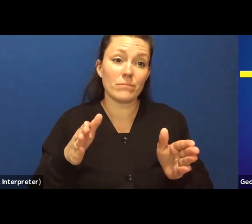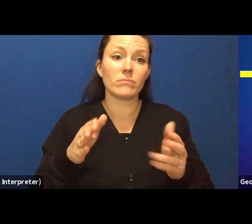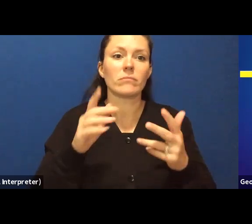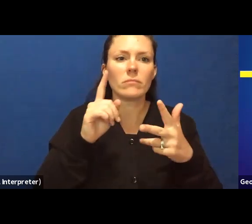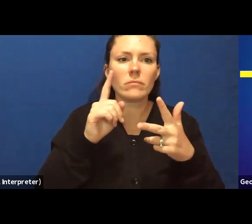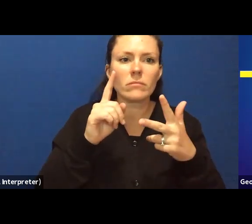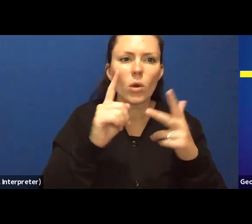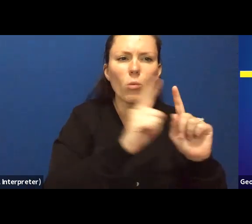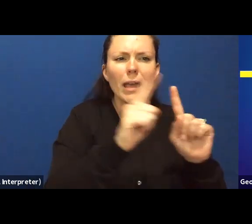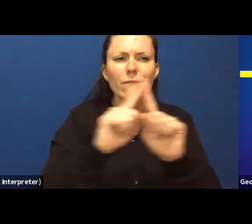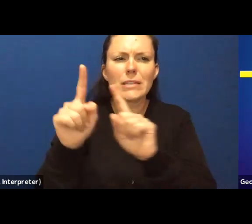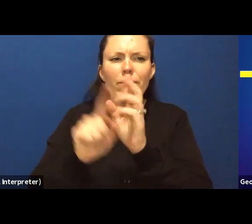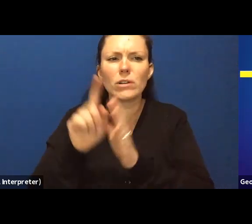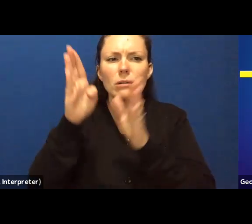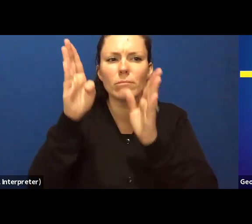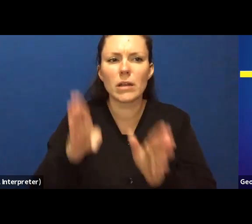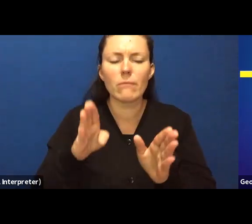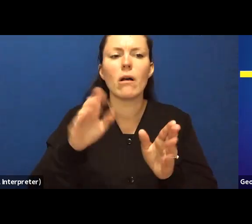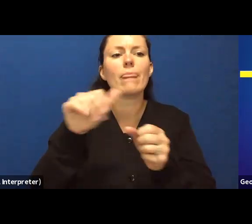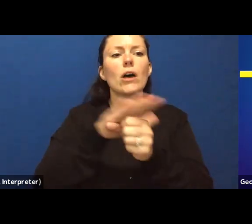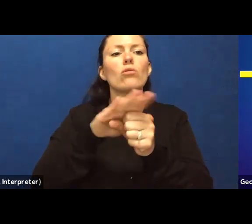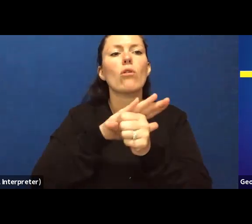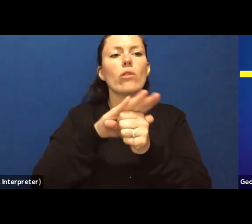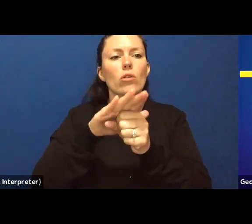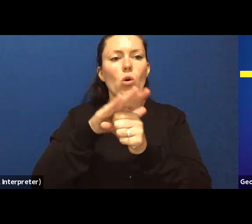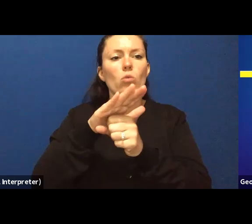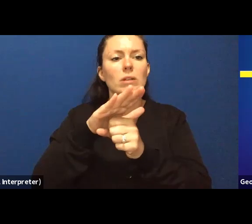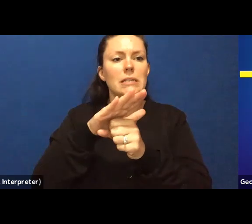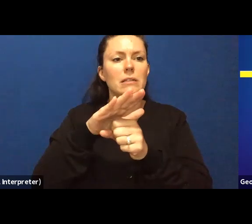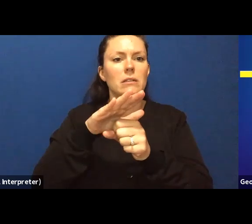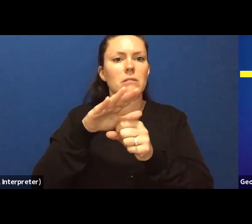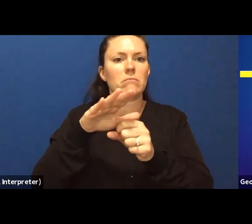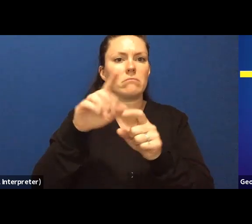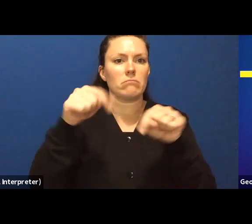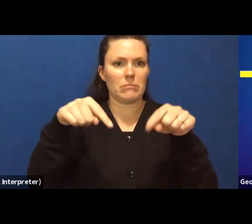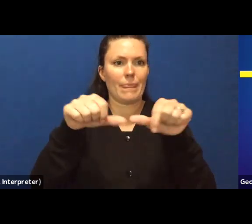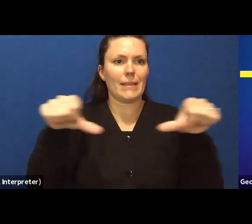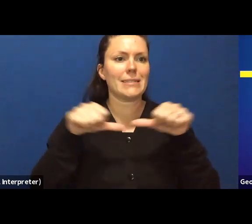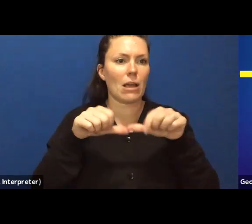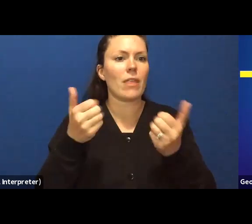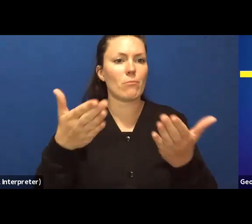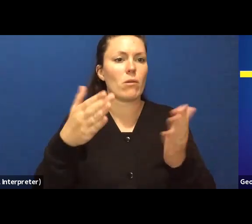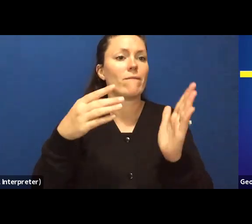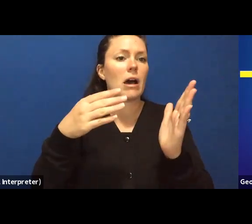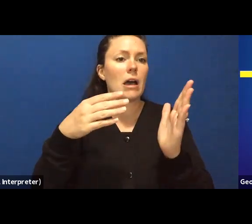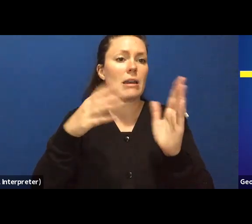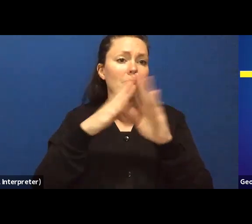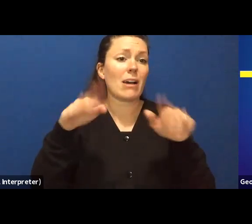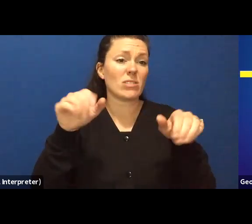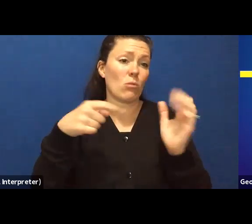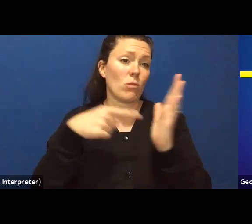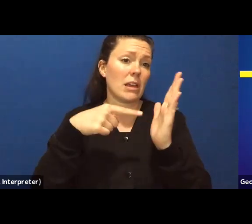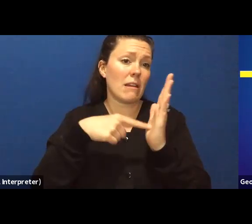Midpen, who are the local, you know, housing developers in the area who provide affordable housing. So we work in a really